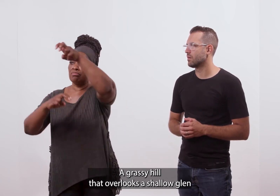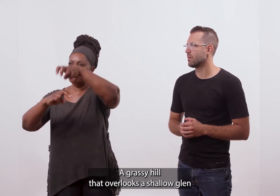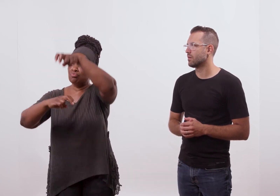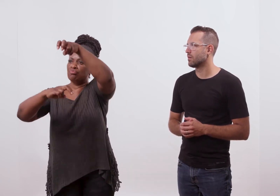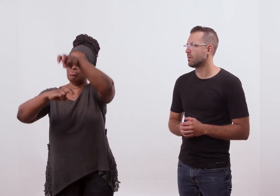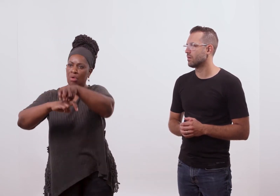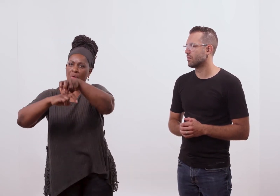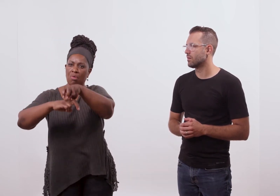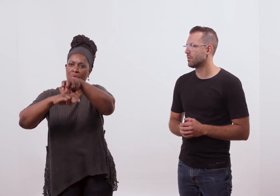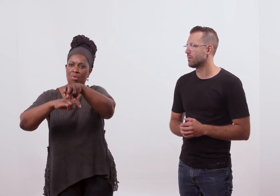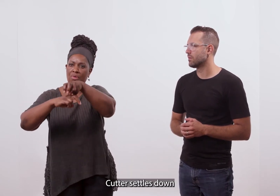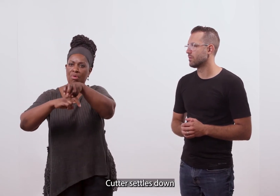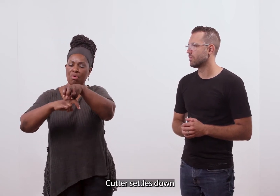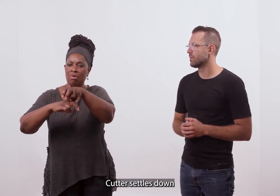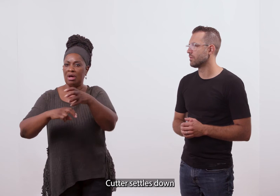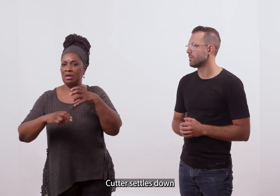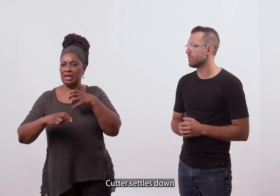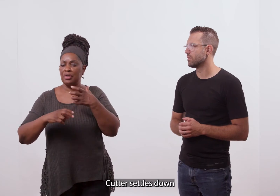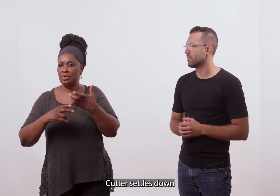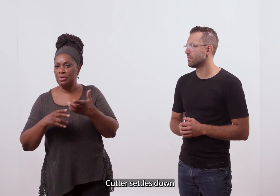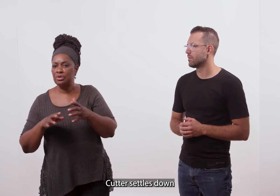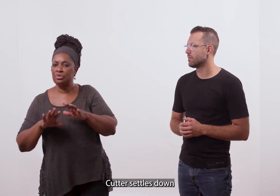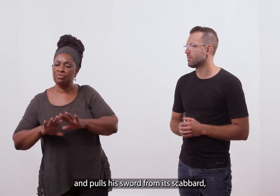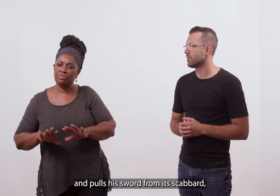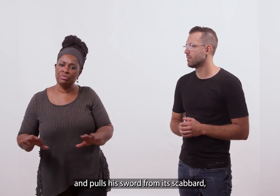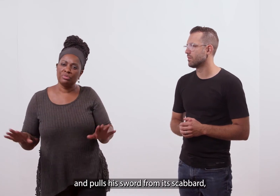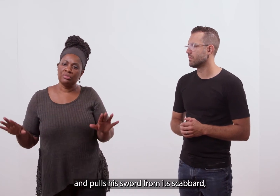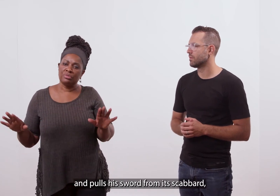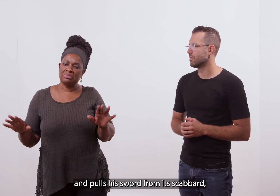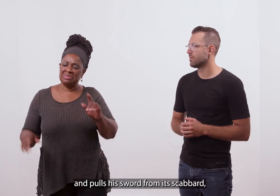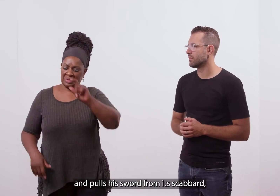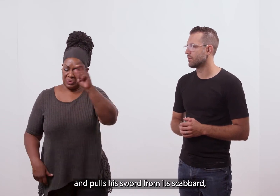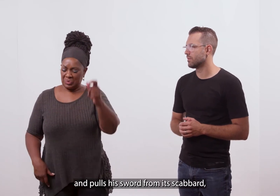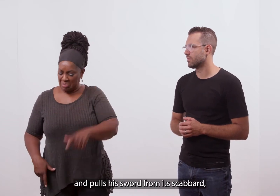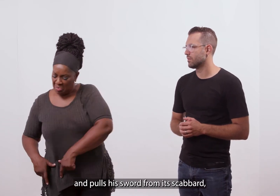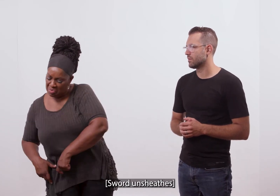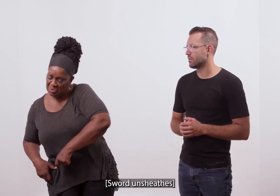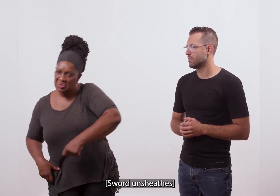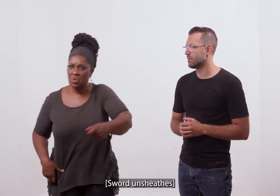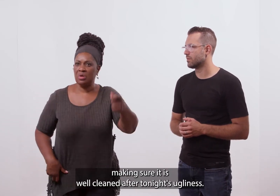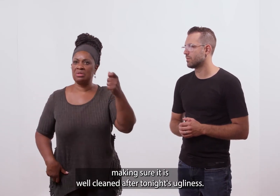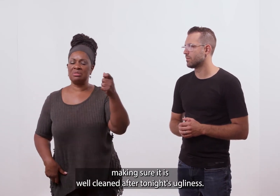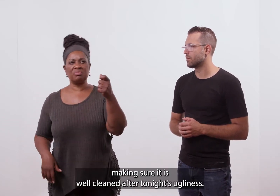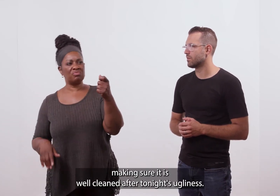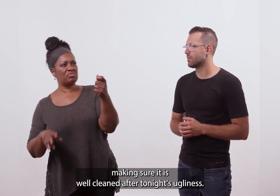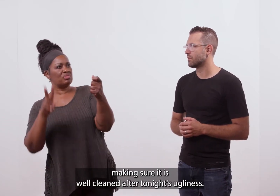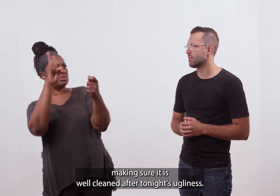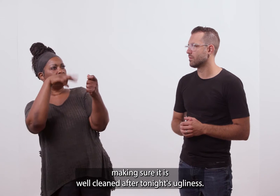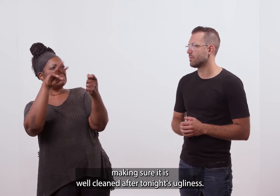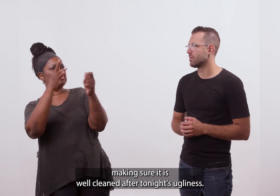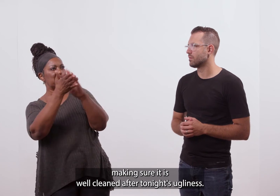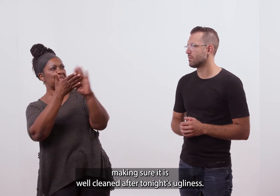glen. Cutter settles down and pulls his sword from its scabbard, making sure it is